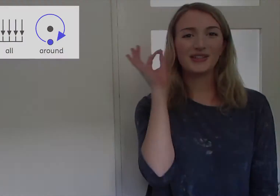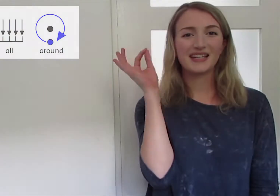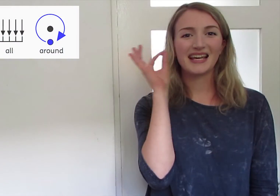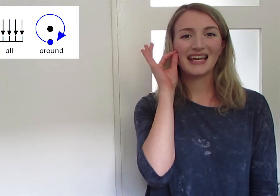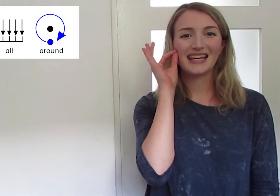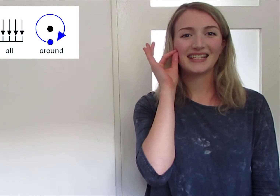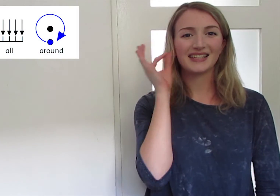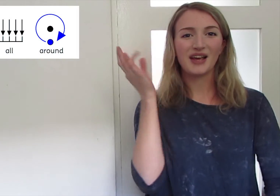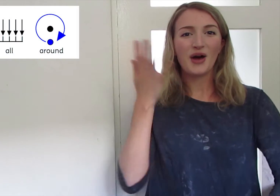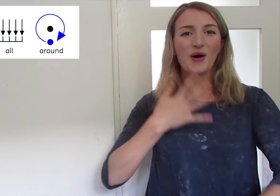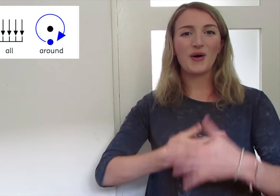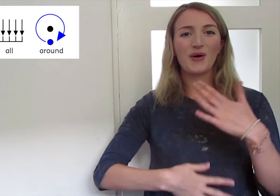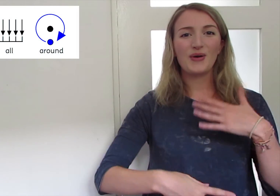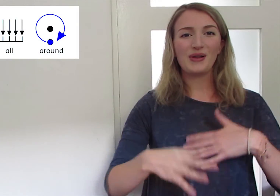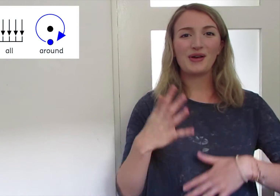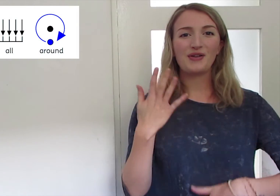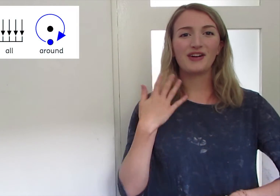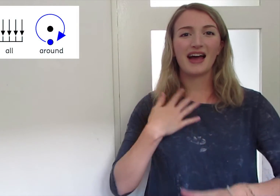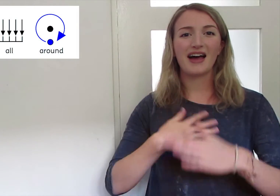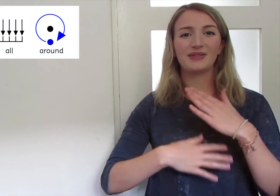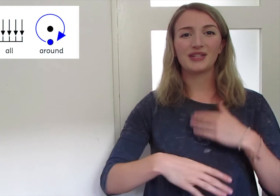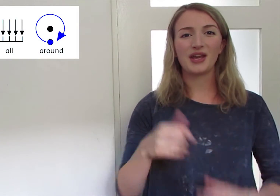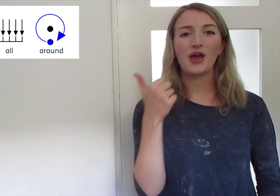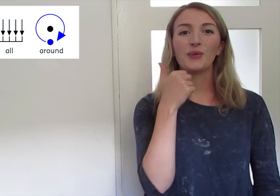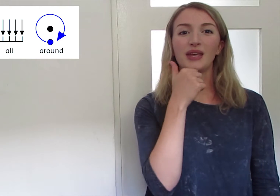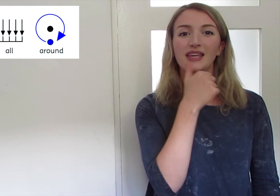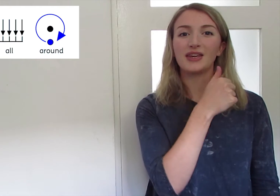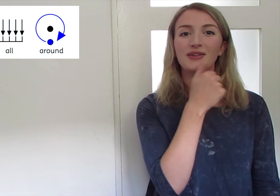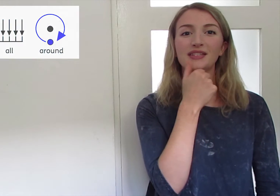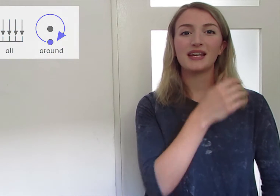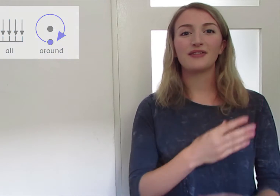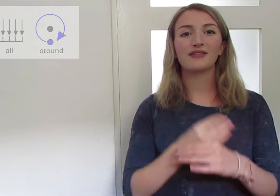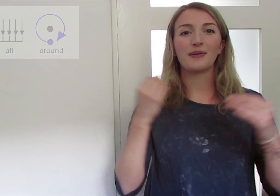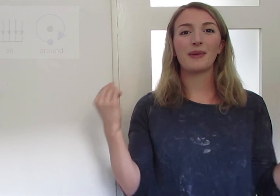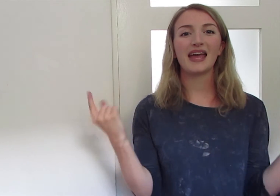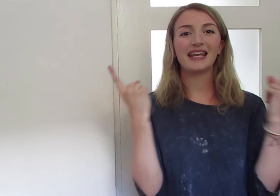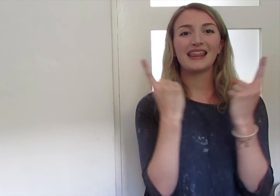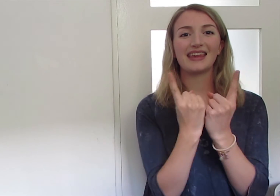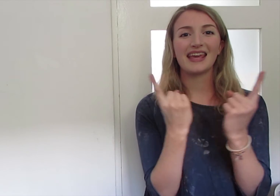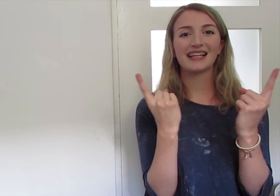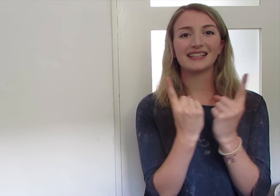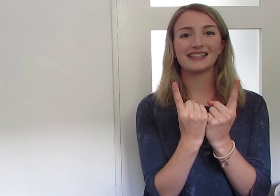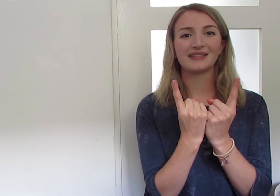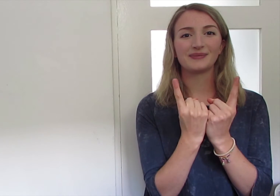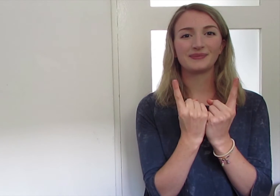Water is all around, we use it for many things.